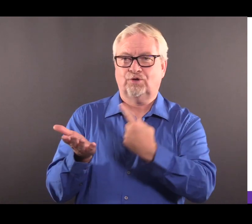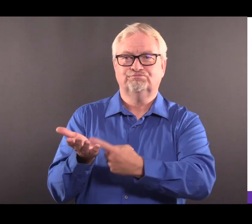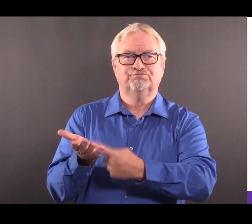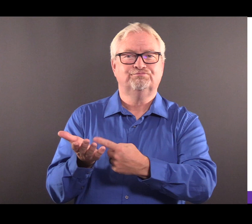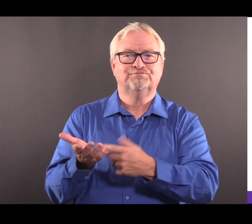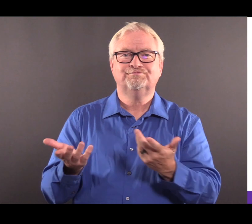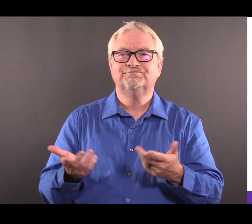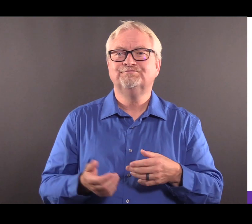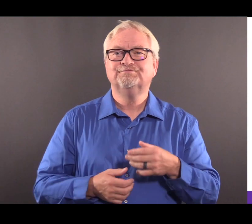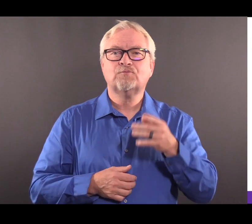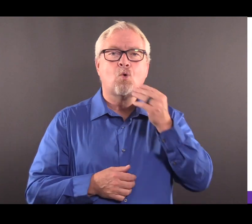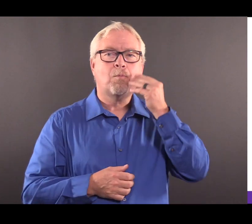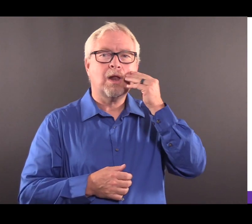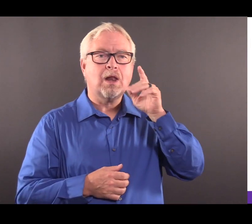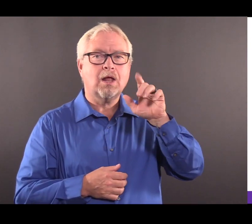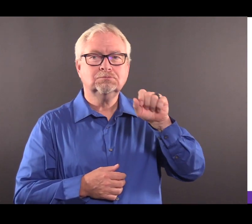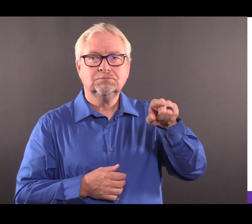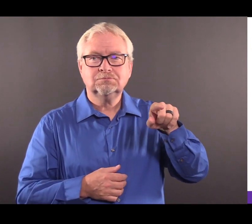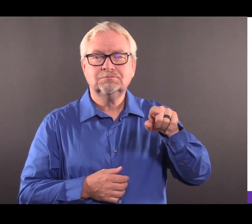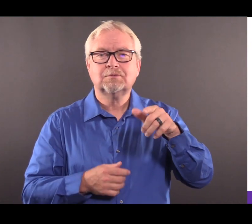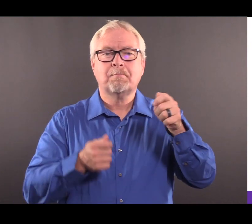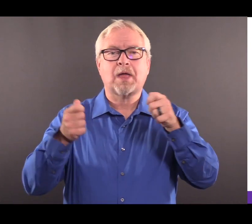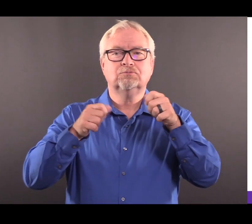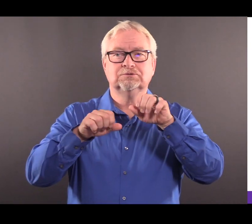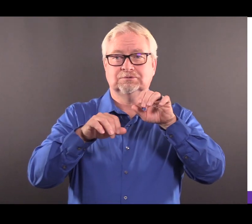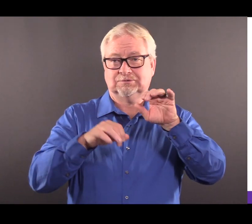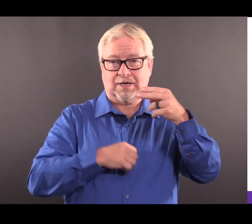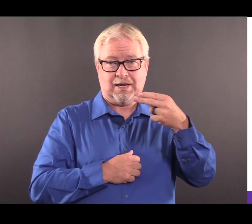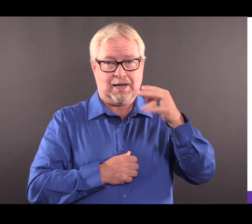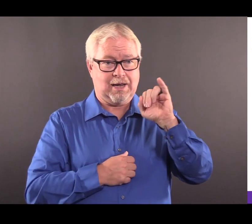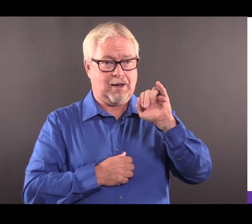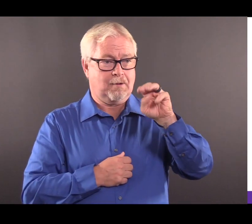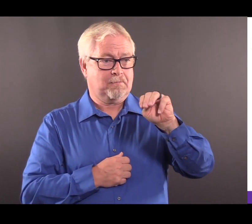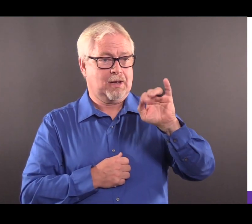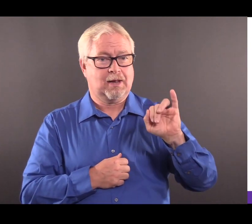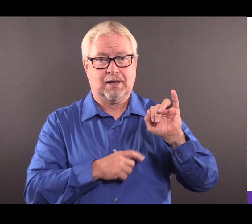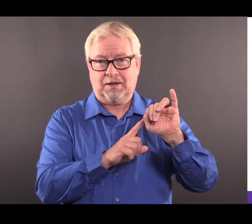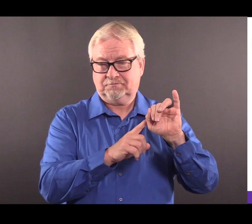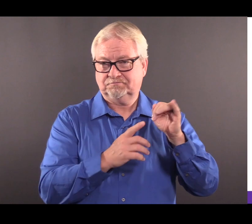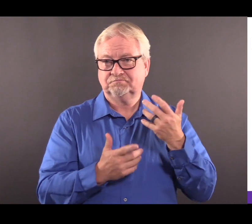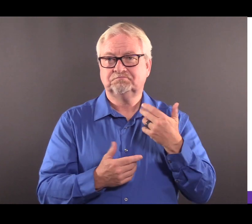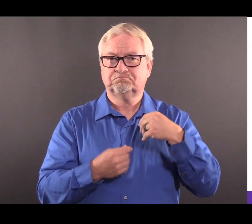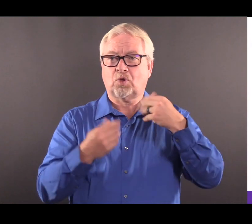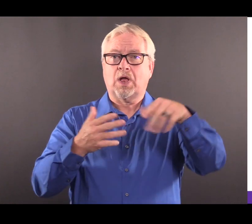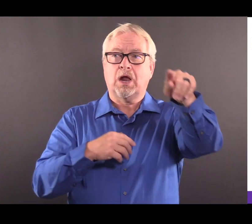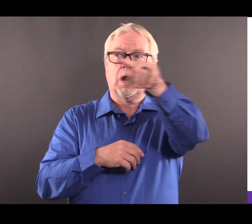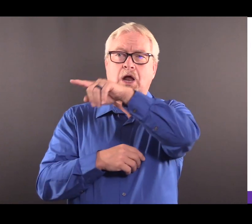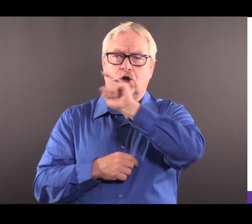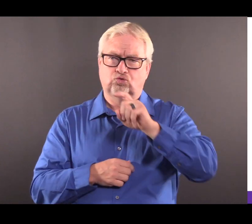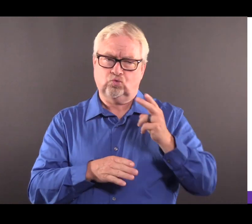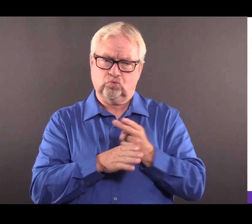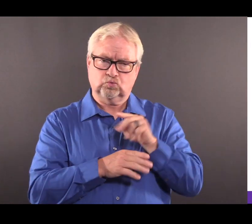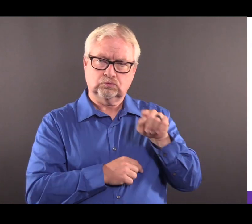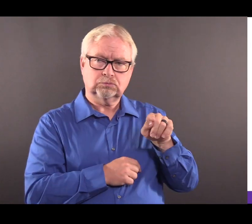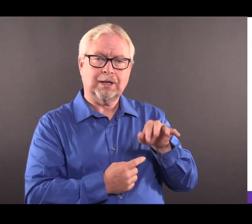housing. We've touched on the Homeless Management Information System, or HMIS, that